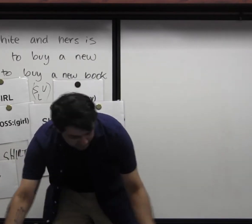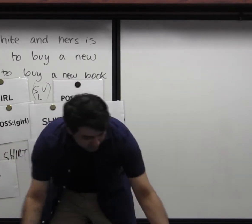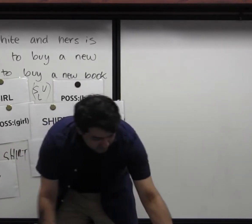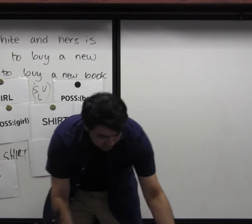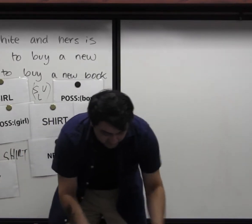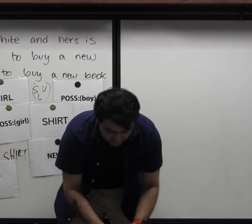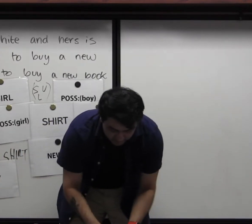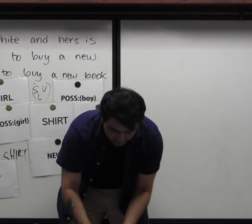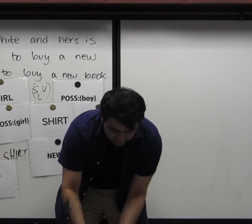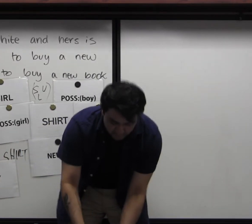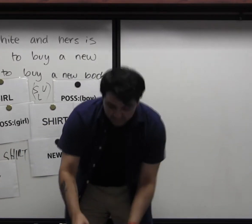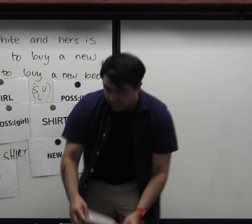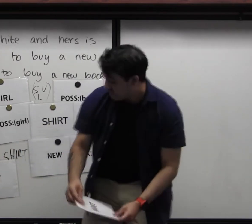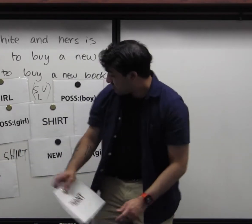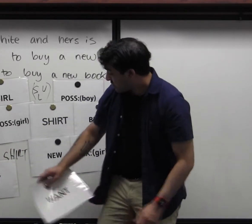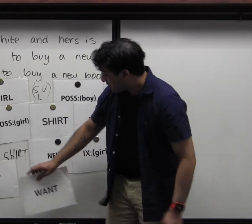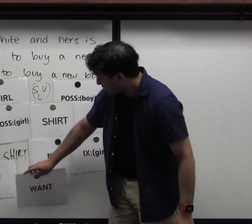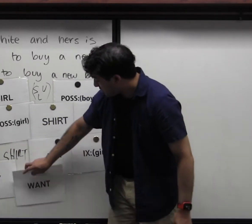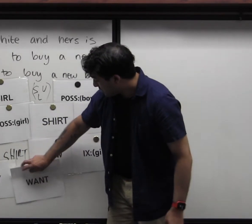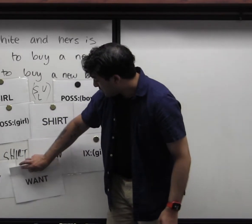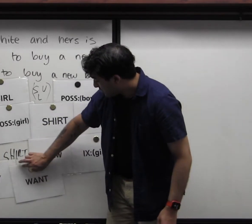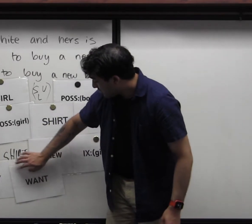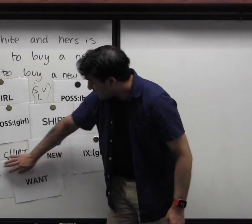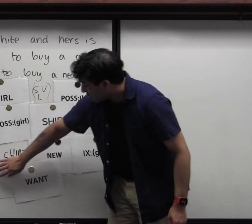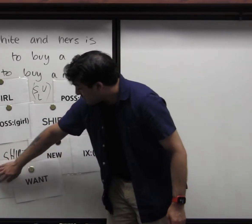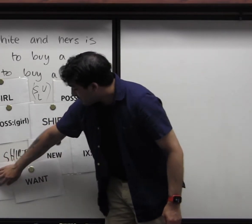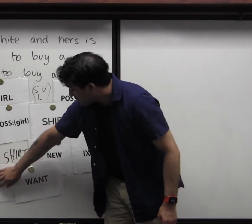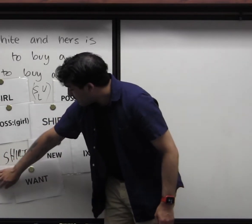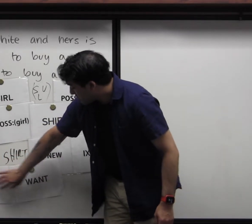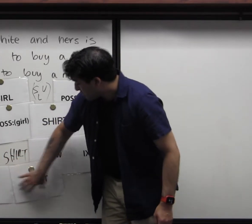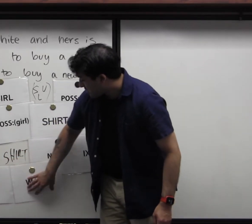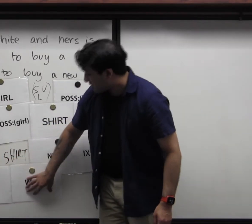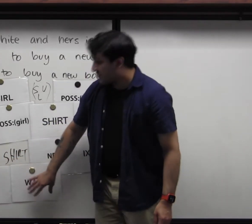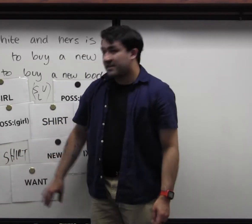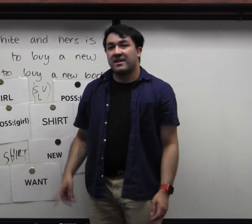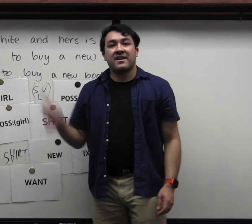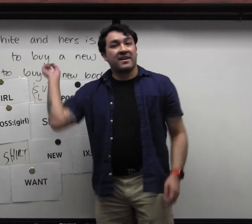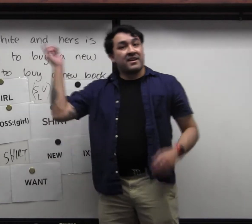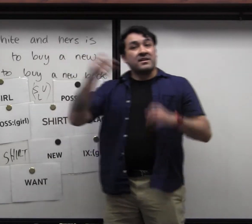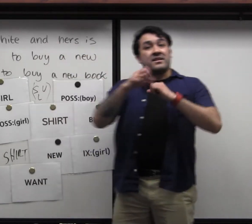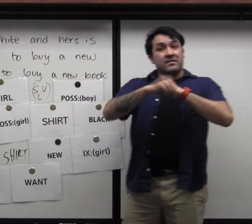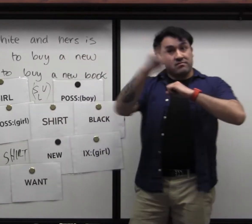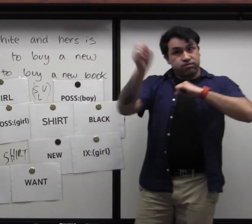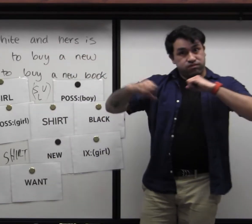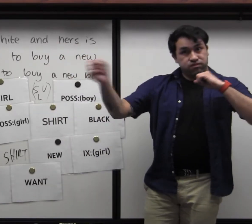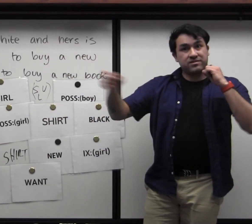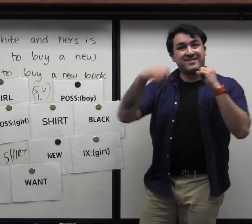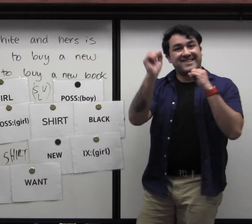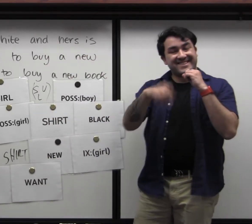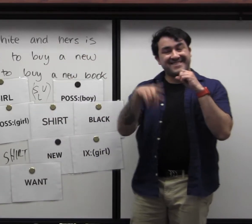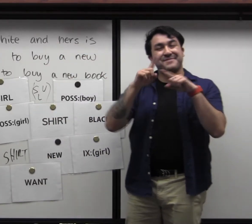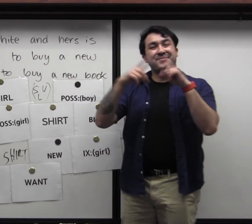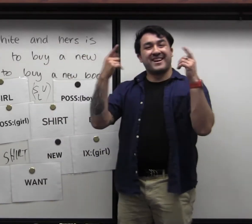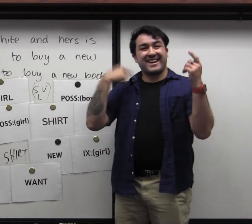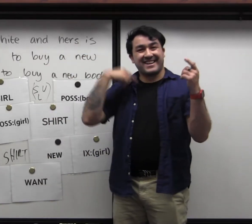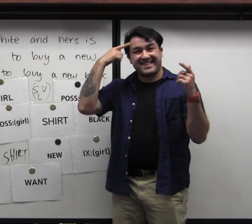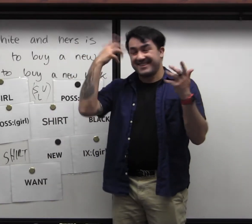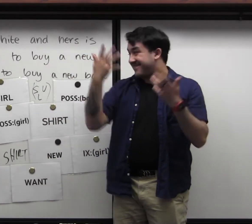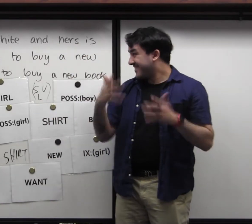book. Okay. And she wants to buy a book, not just buy a book. Okay, so yeah, this is really long. There's